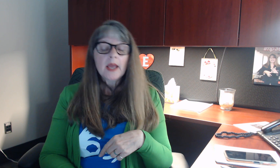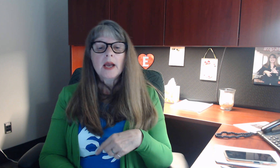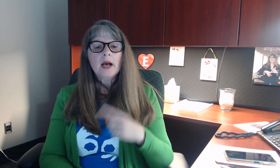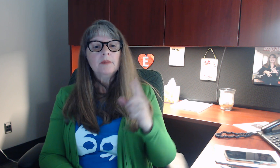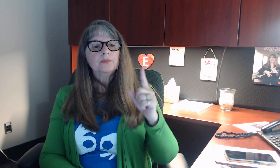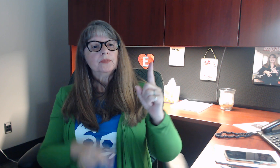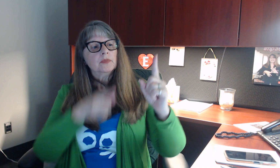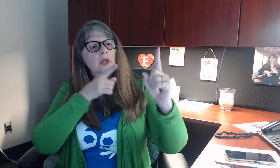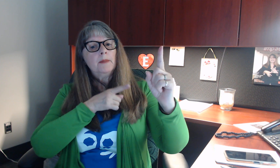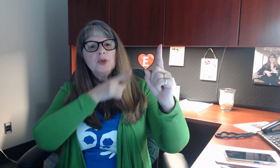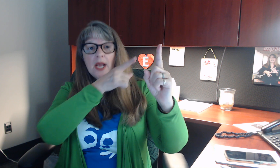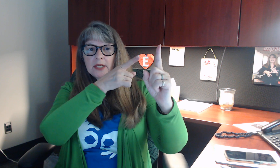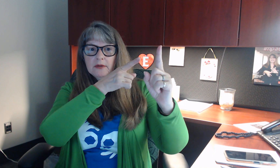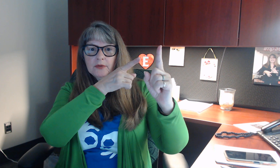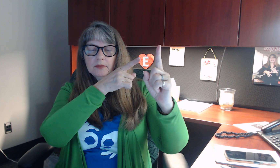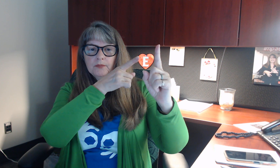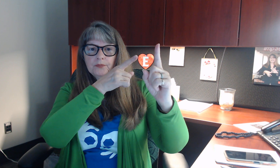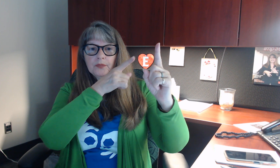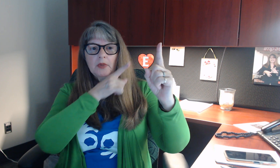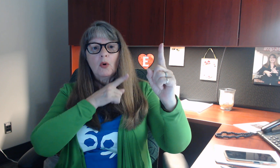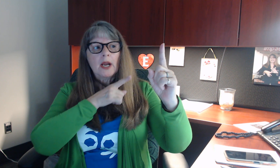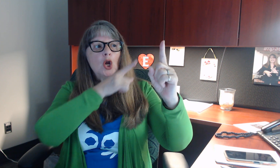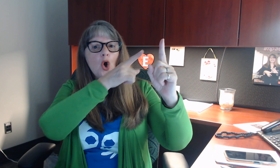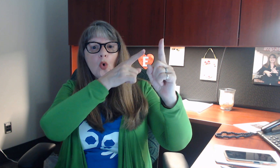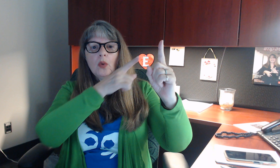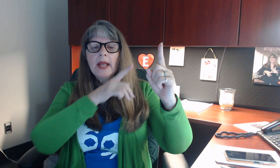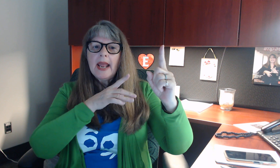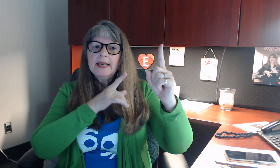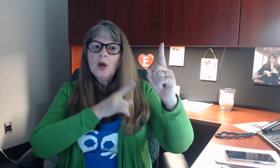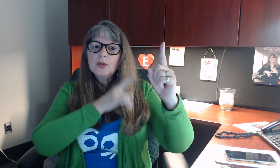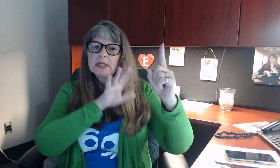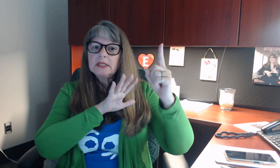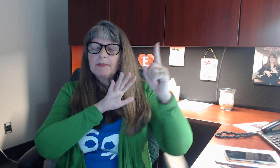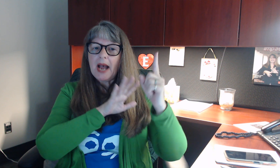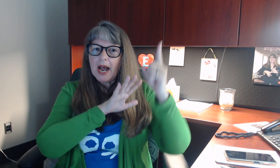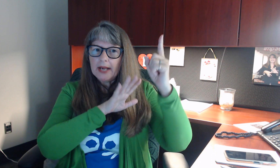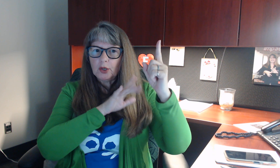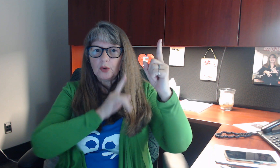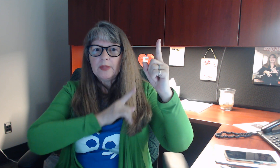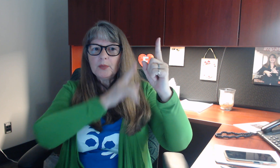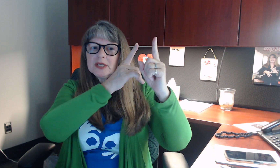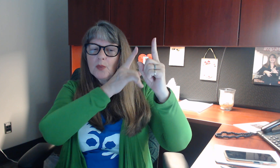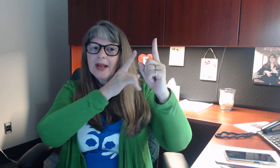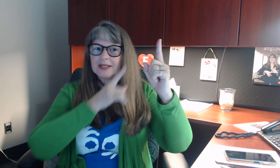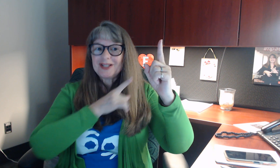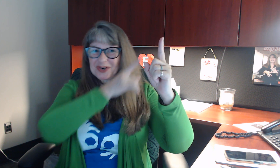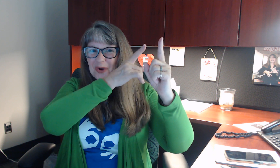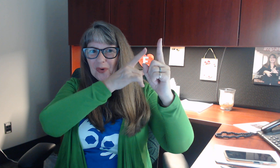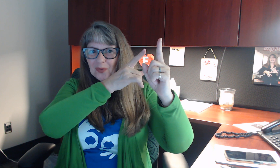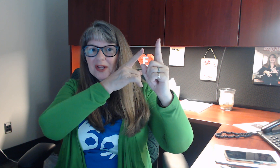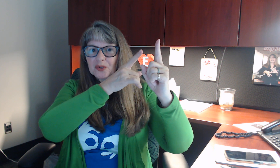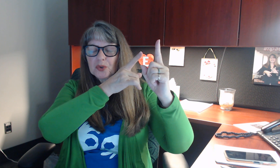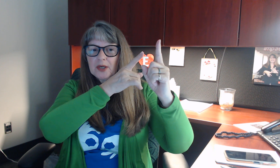go? Objective or a goal, and notice it's up higher, and the reason why, because it's a goal, right? You're trying to reach